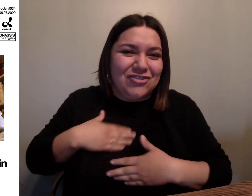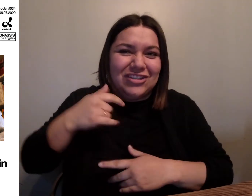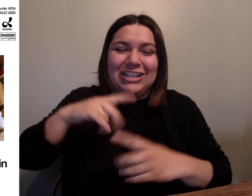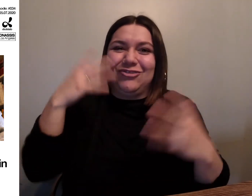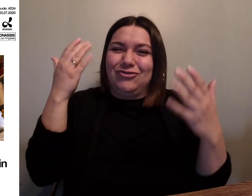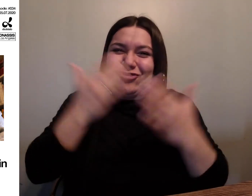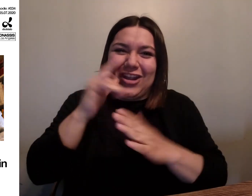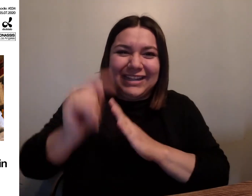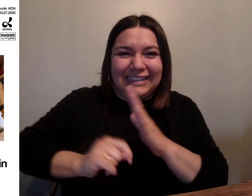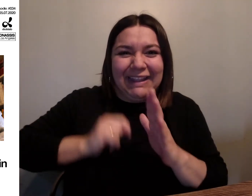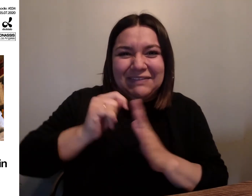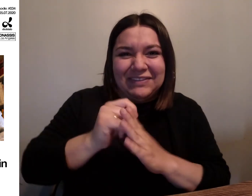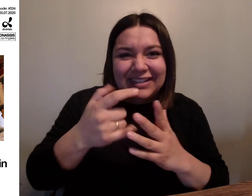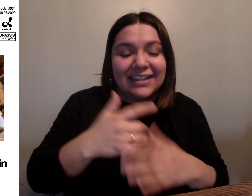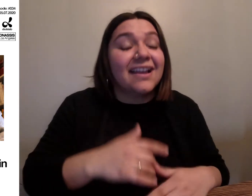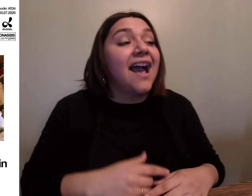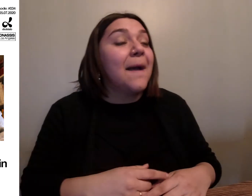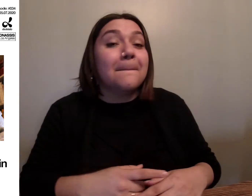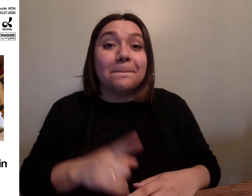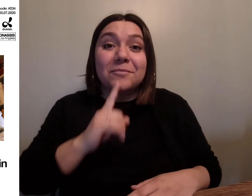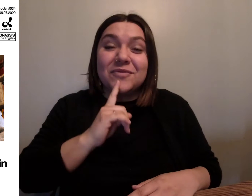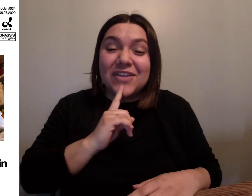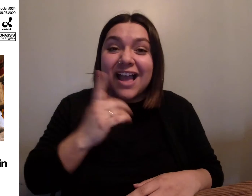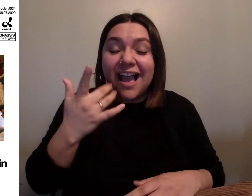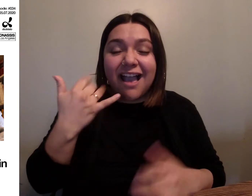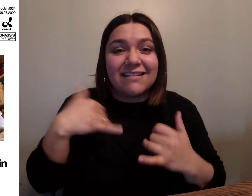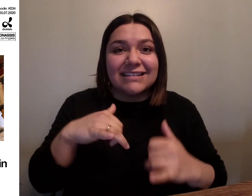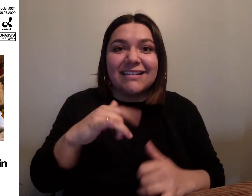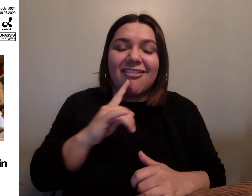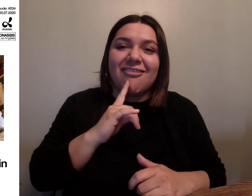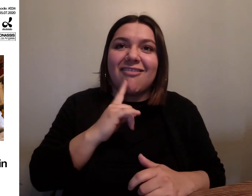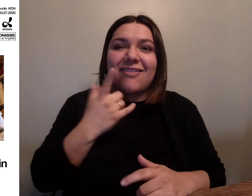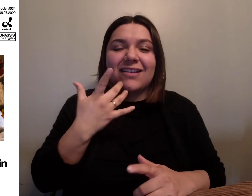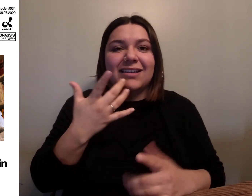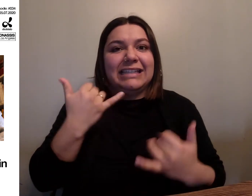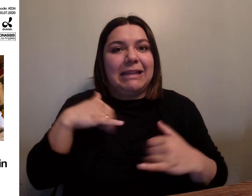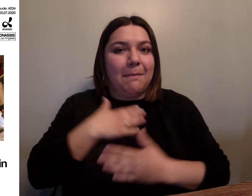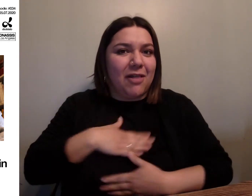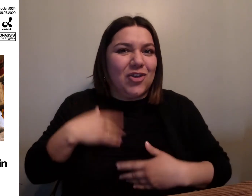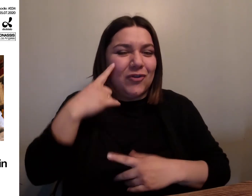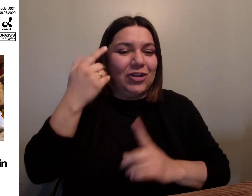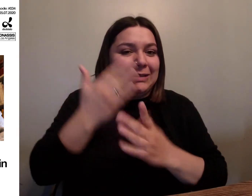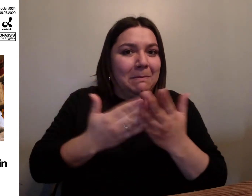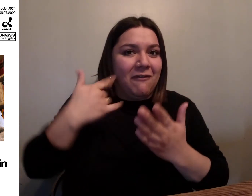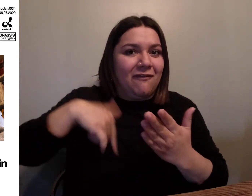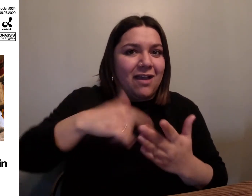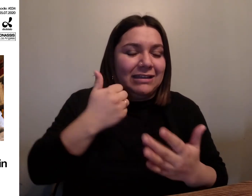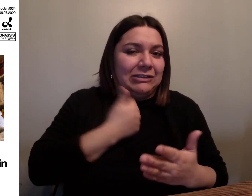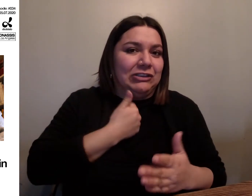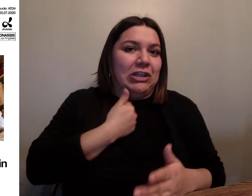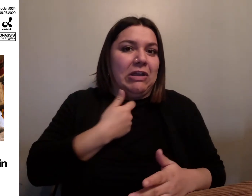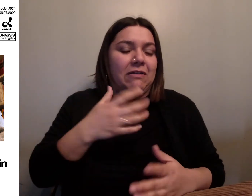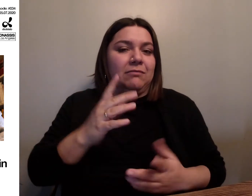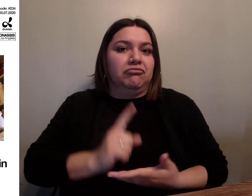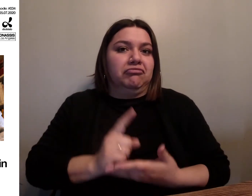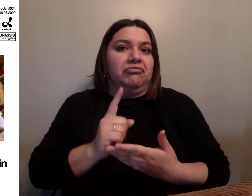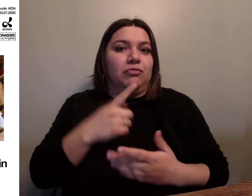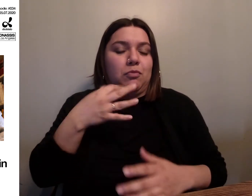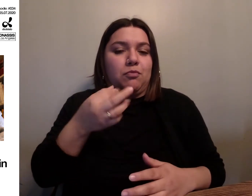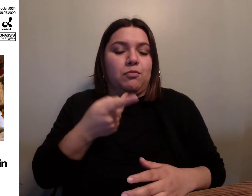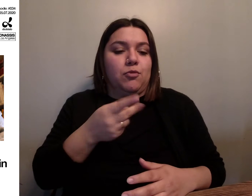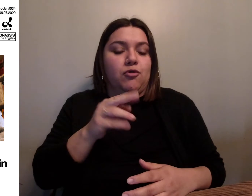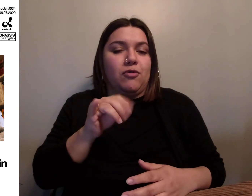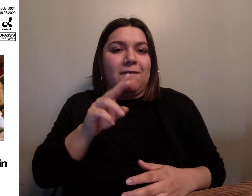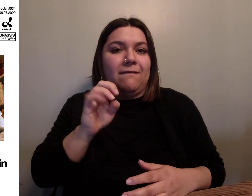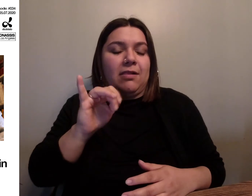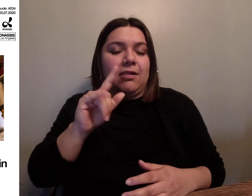times. There is still some pleasure for some of us. Some of us who are privileged and love to be